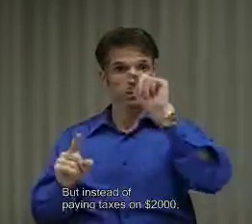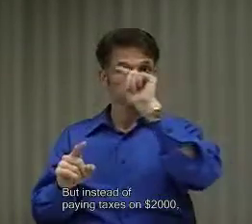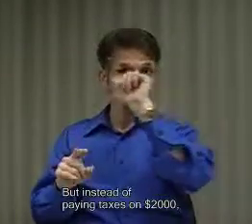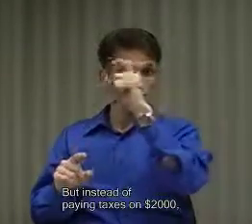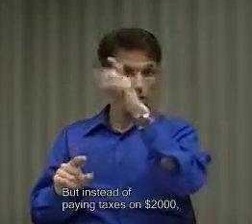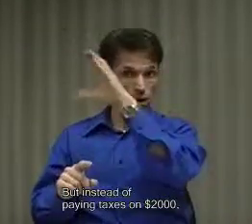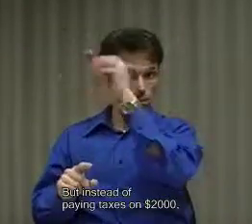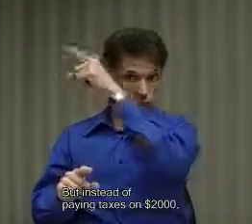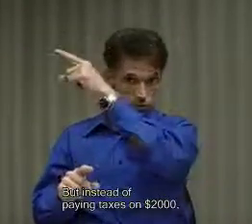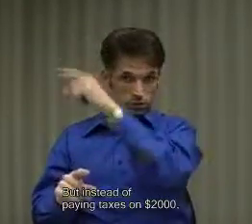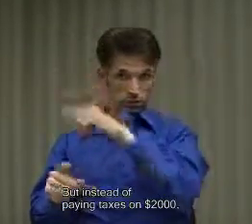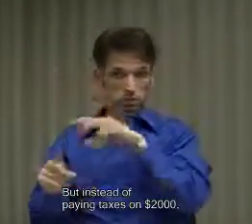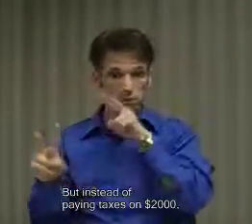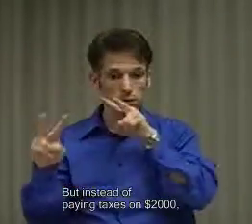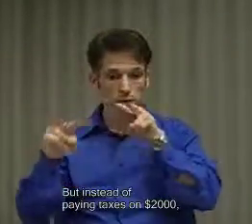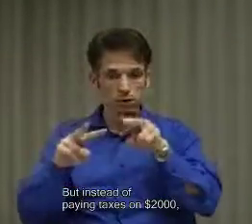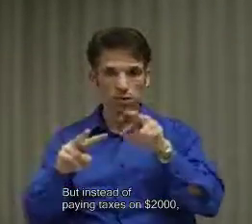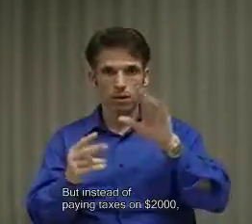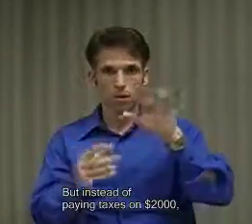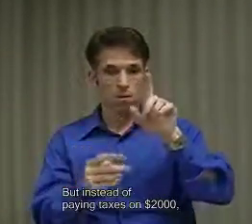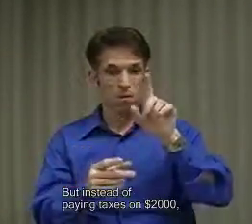but instead of paying taxes on $2,000,